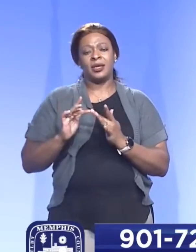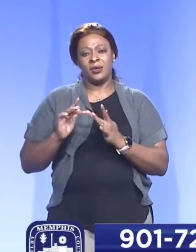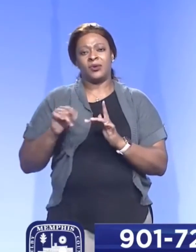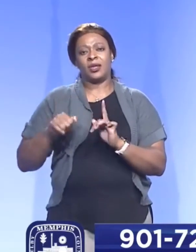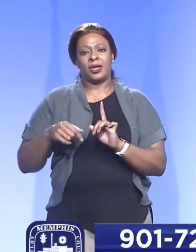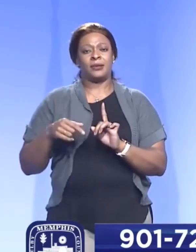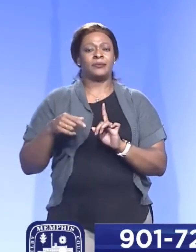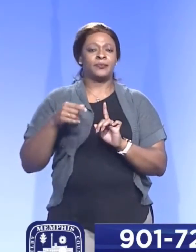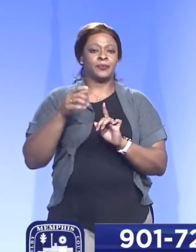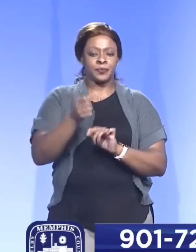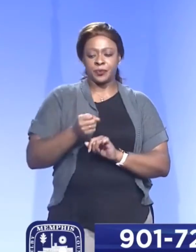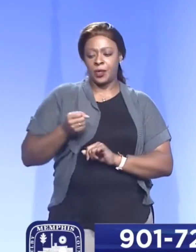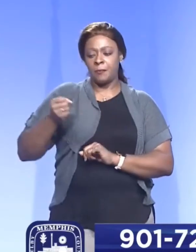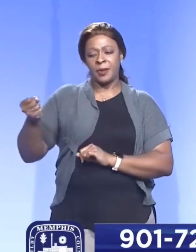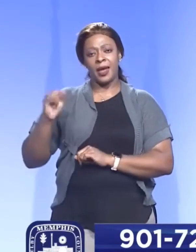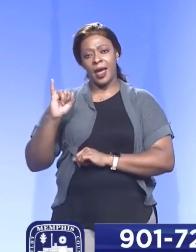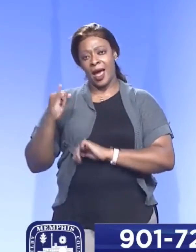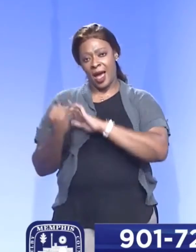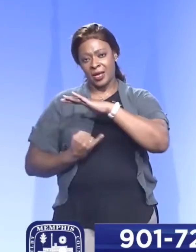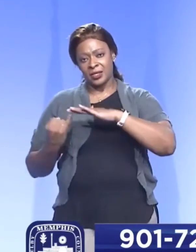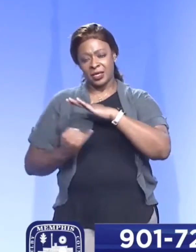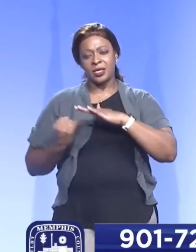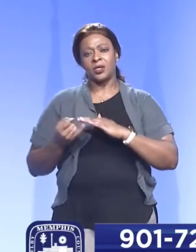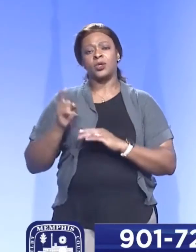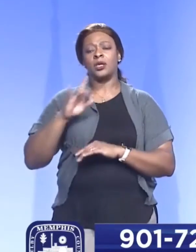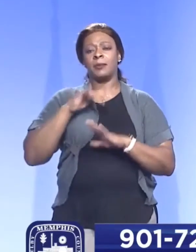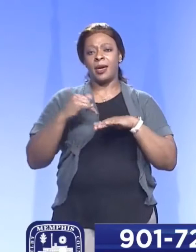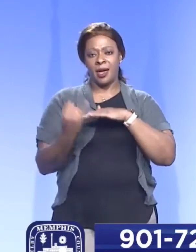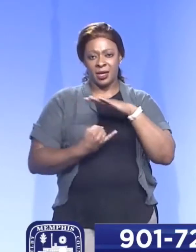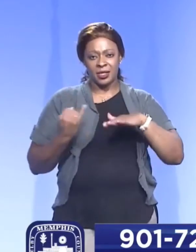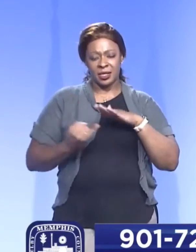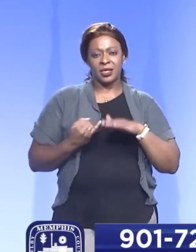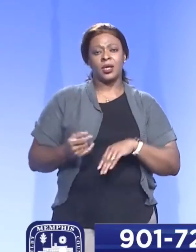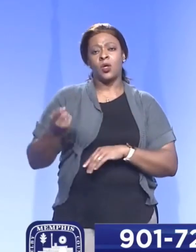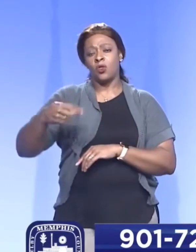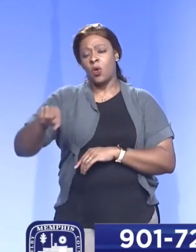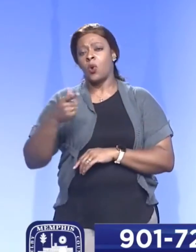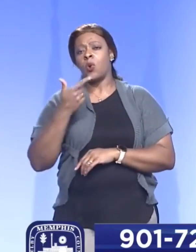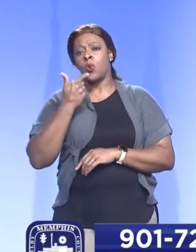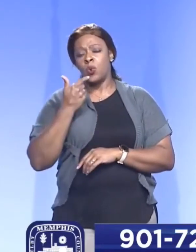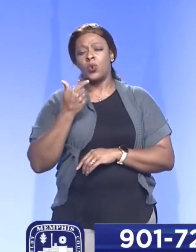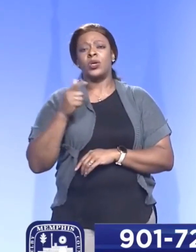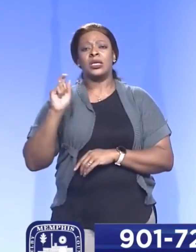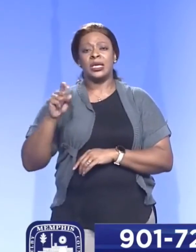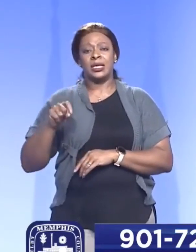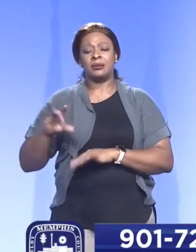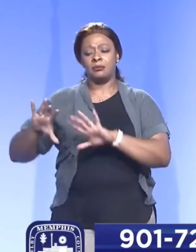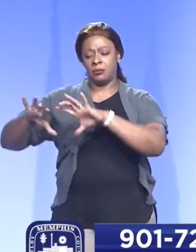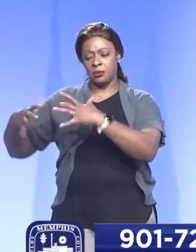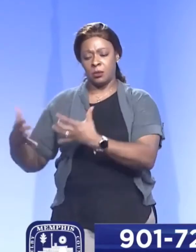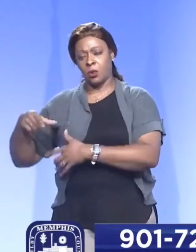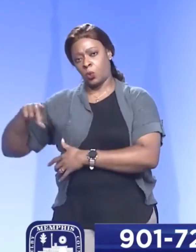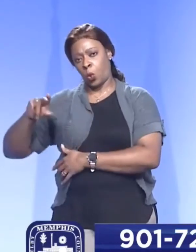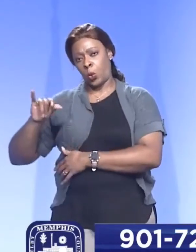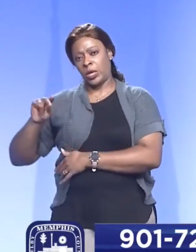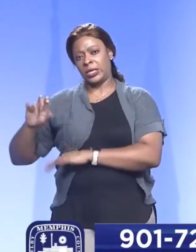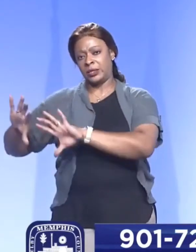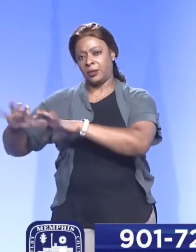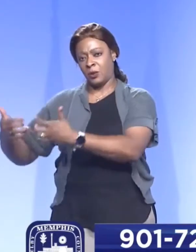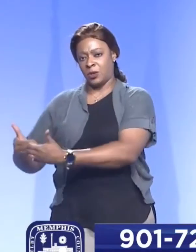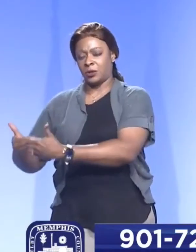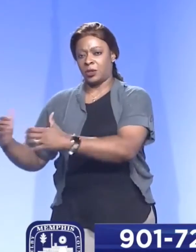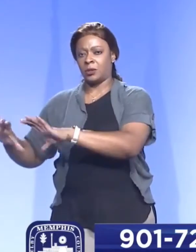to place those in isolation who needs to be in isolation. Those who need to be in quarantine will be placed